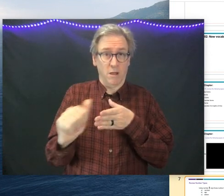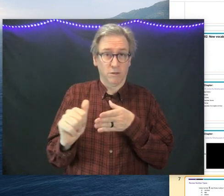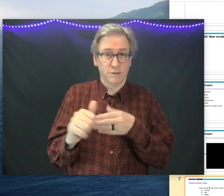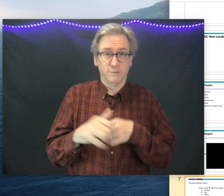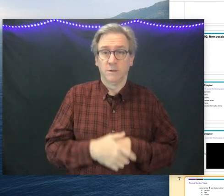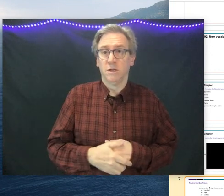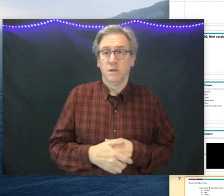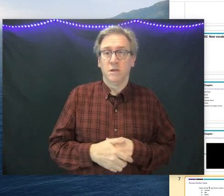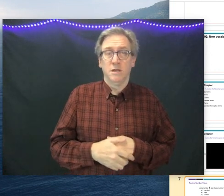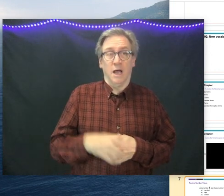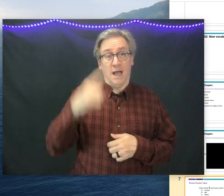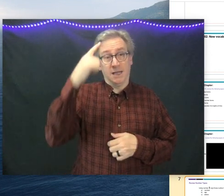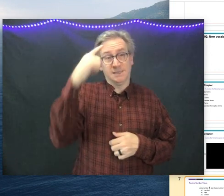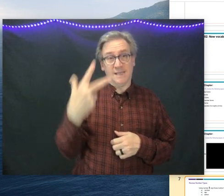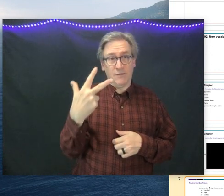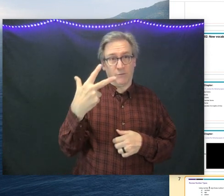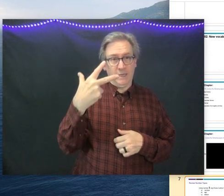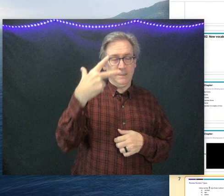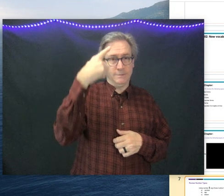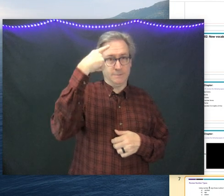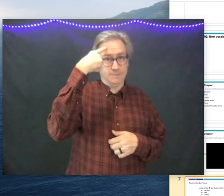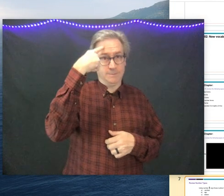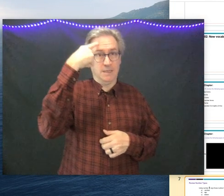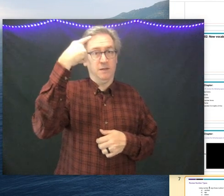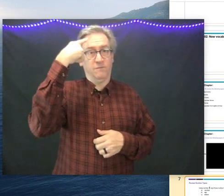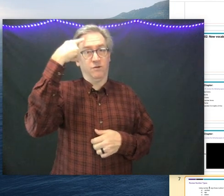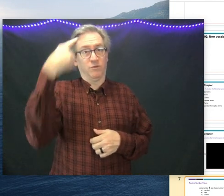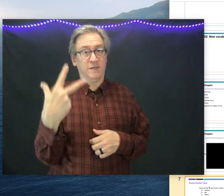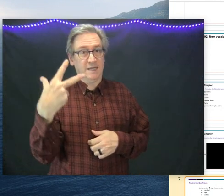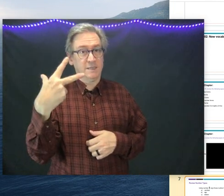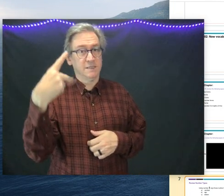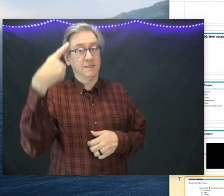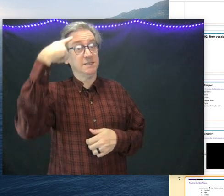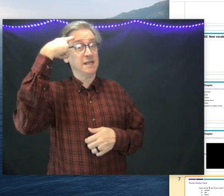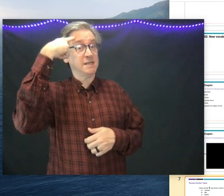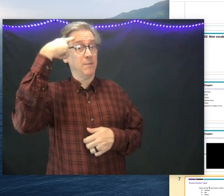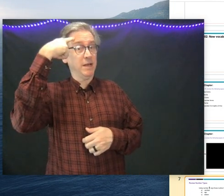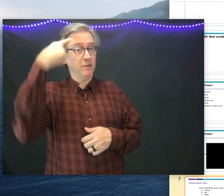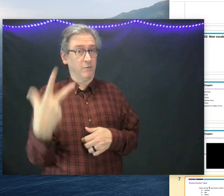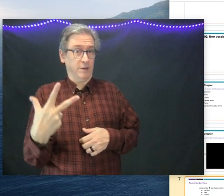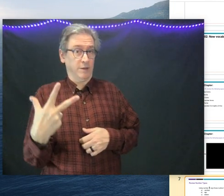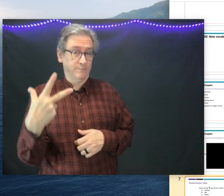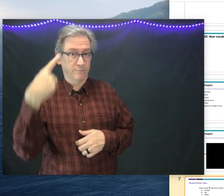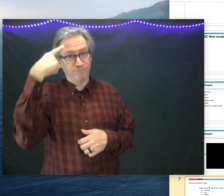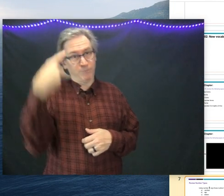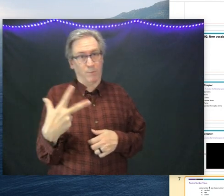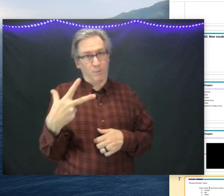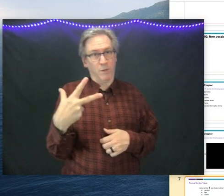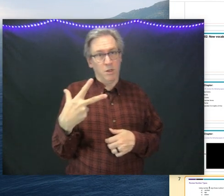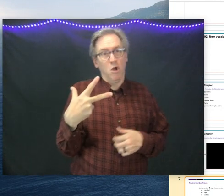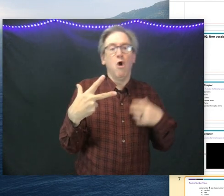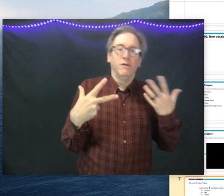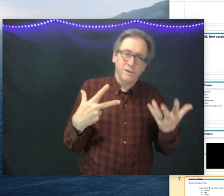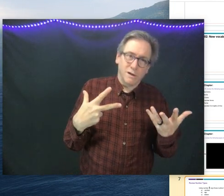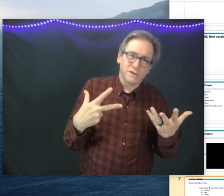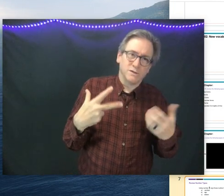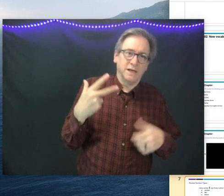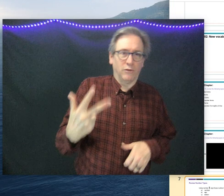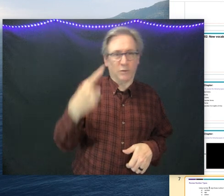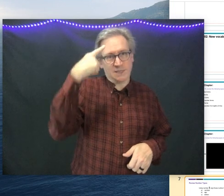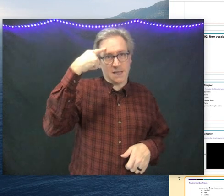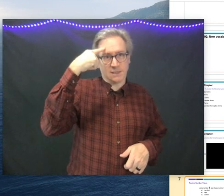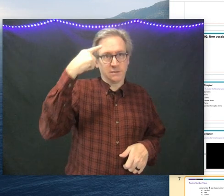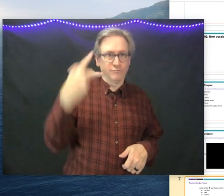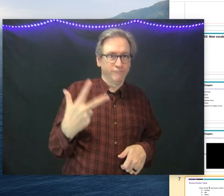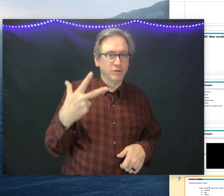$3. Cent 3 for 3 cents. Cents, how many? 3. You'll also see